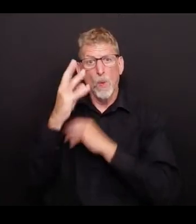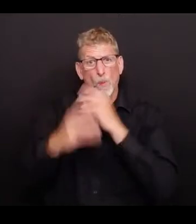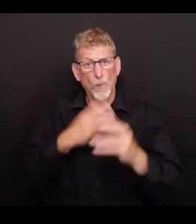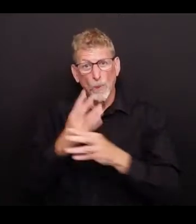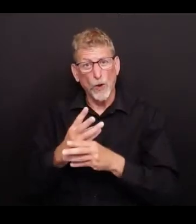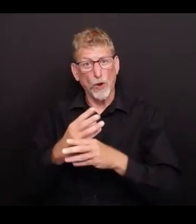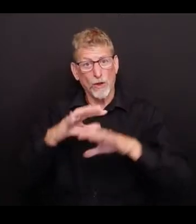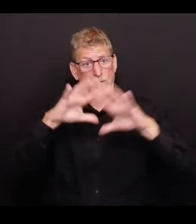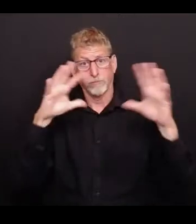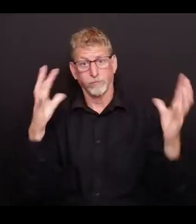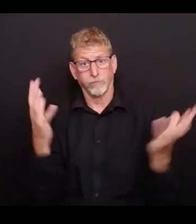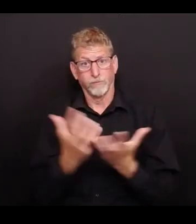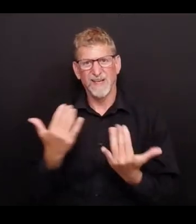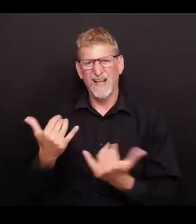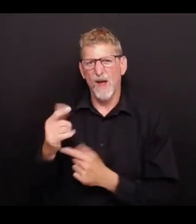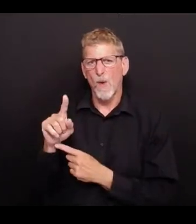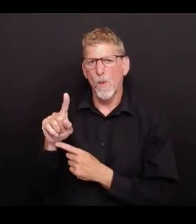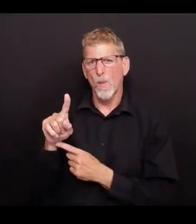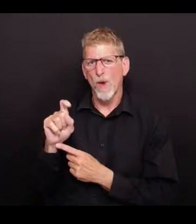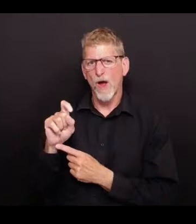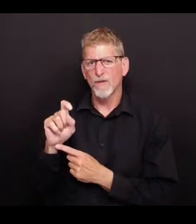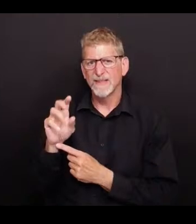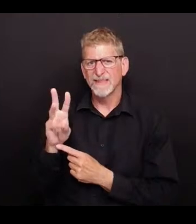were above 167.8